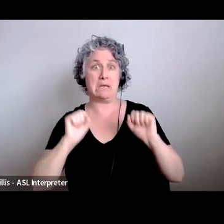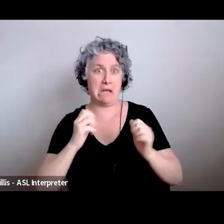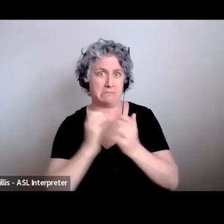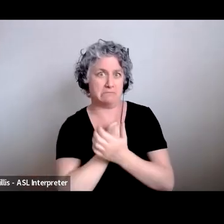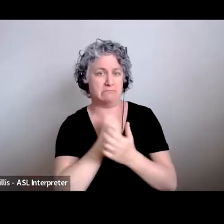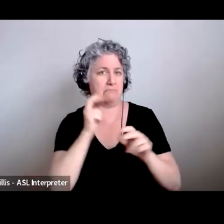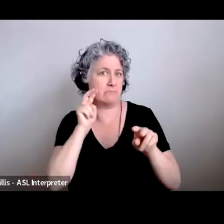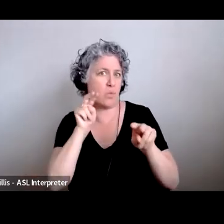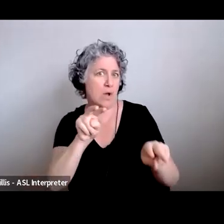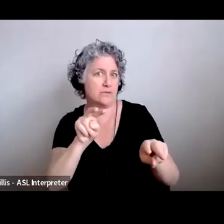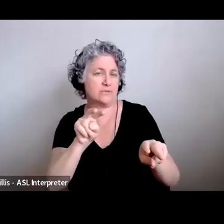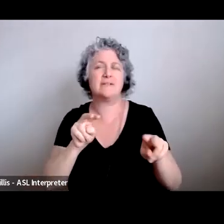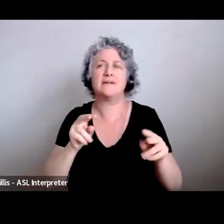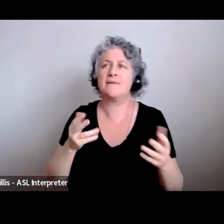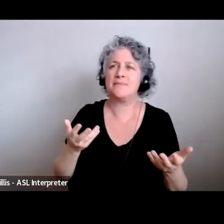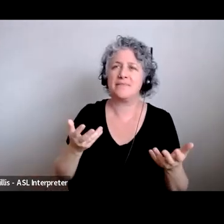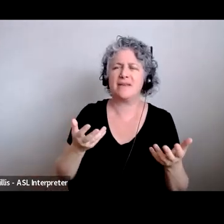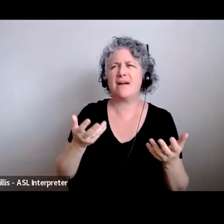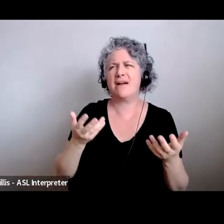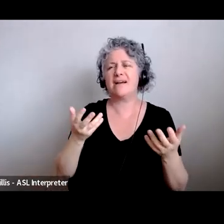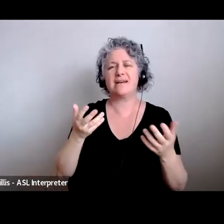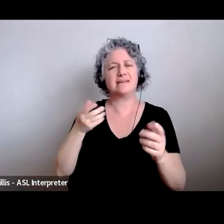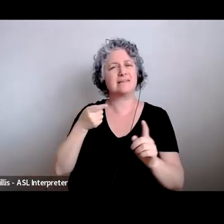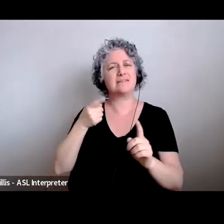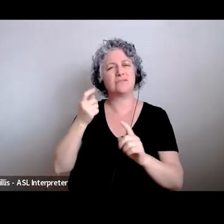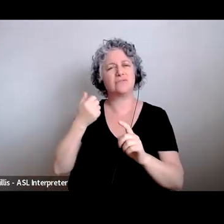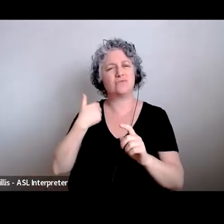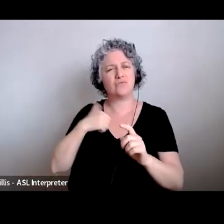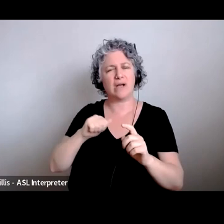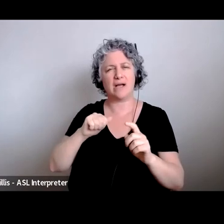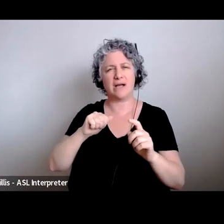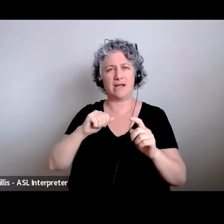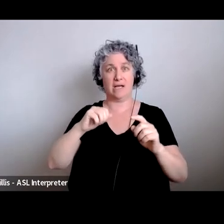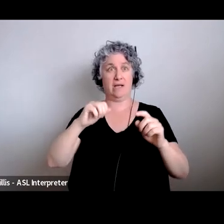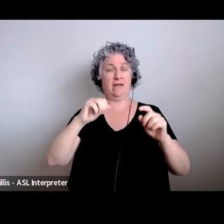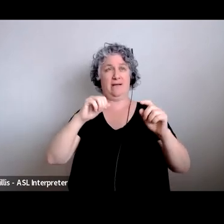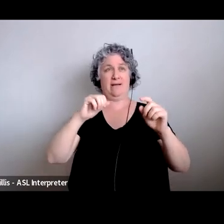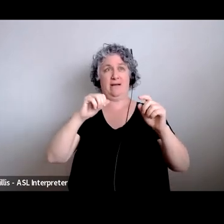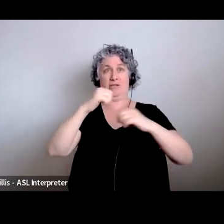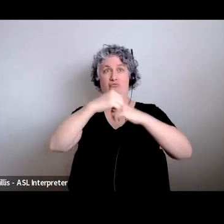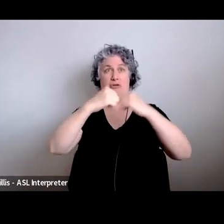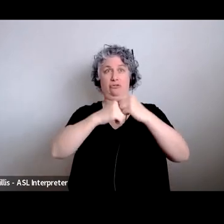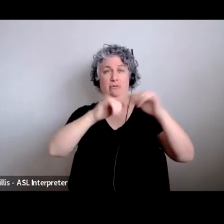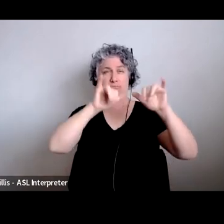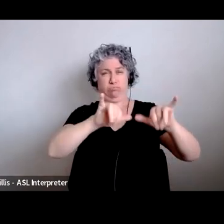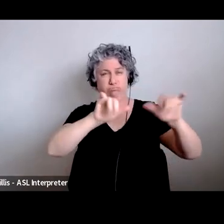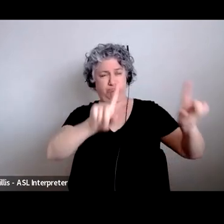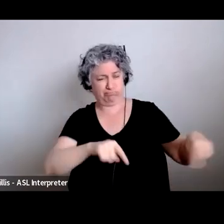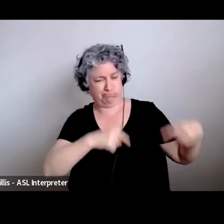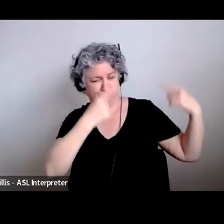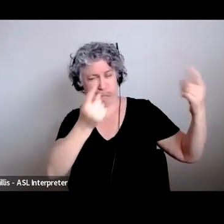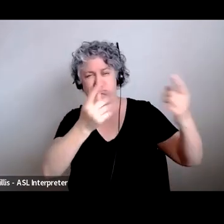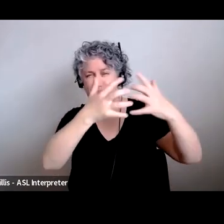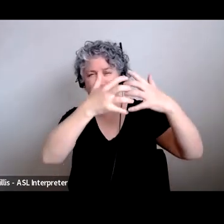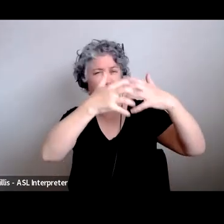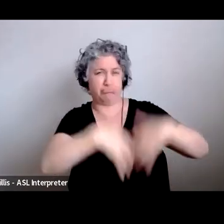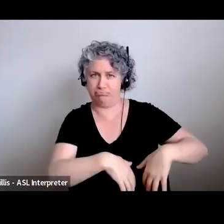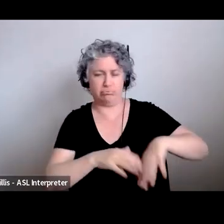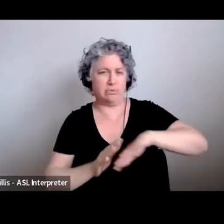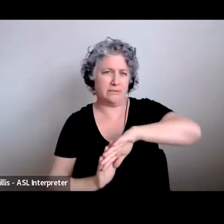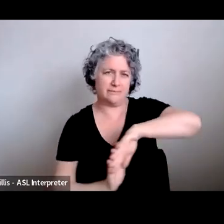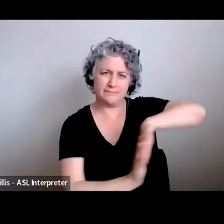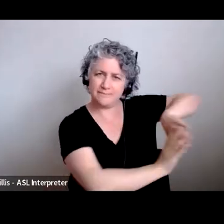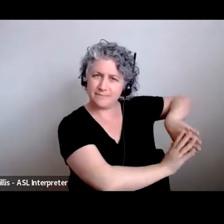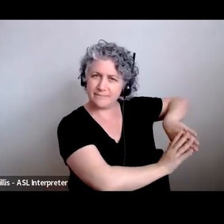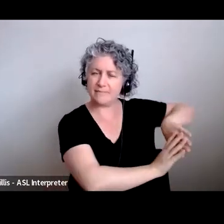think fundamentally, we're dismantling the infrastructure that assumed a certain type